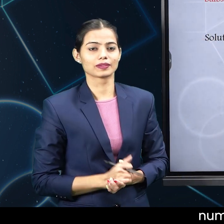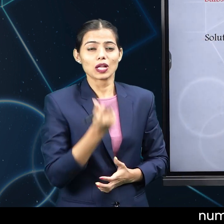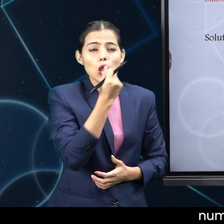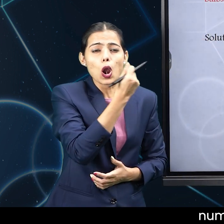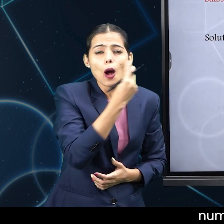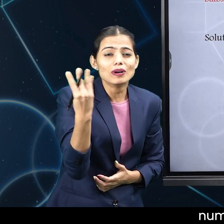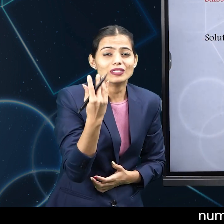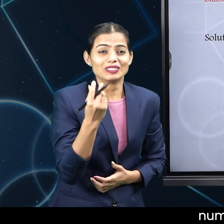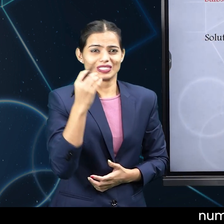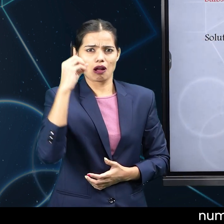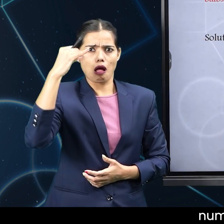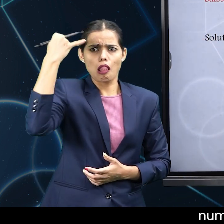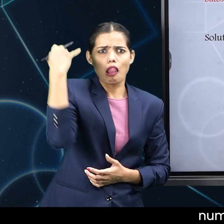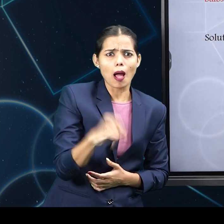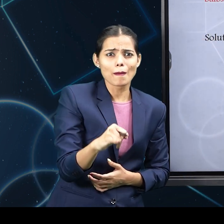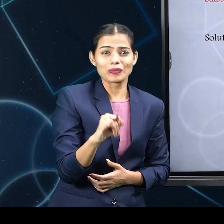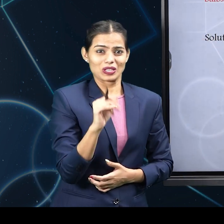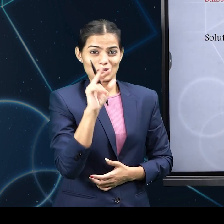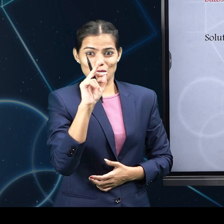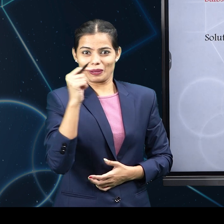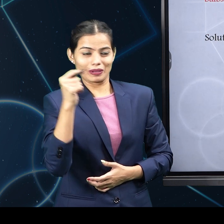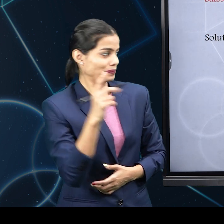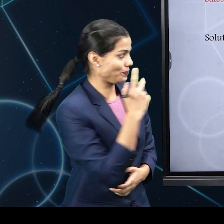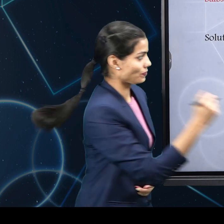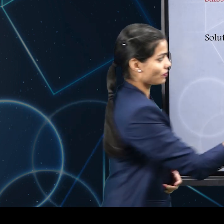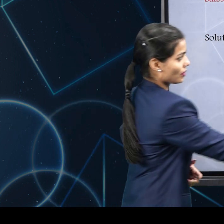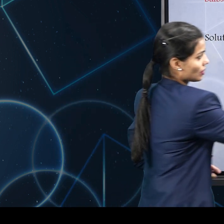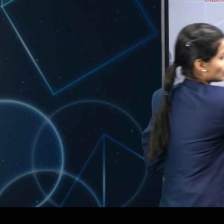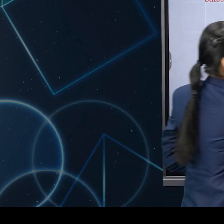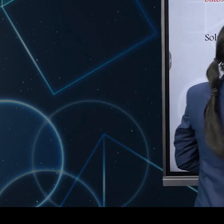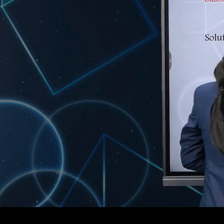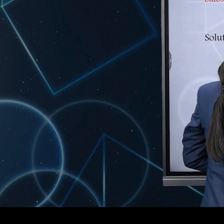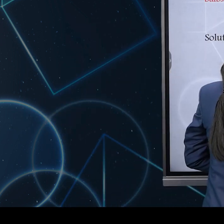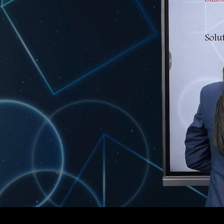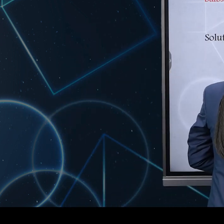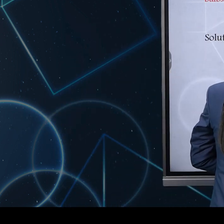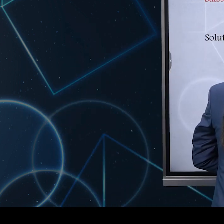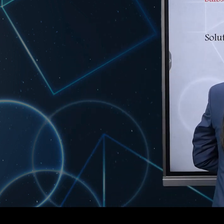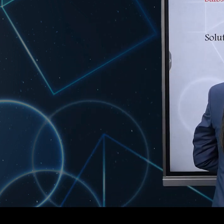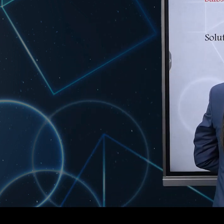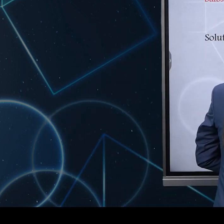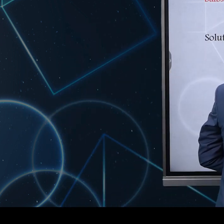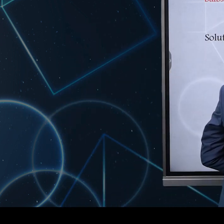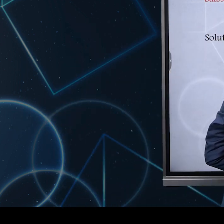Number of non-defective bulbs is equal to 20 minus 4 is equal to 16.